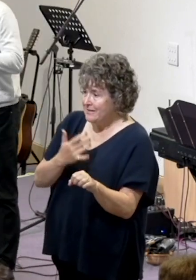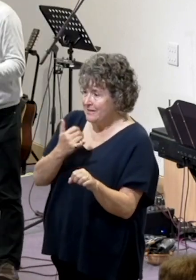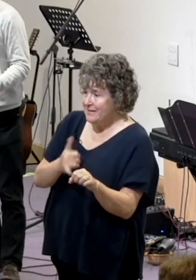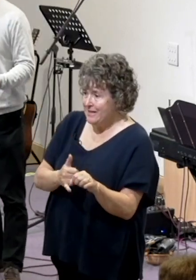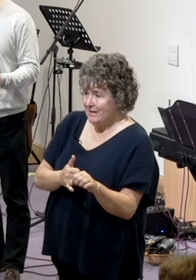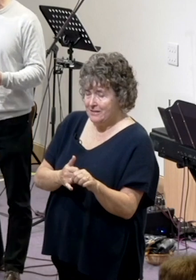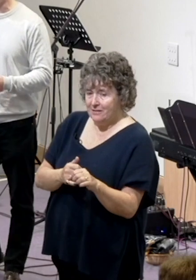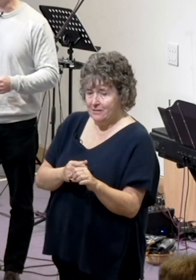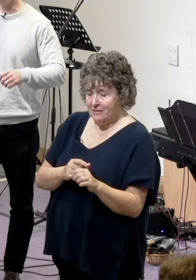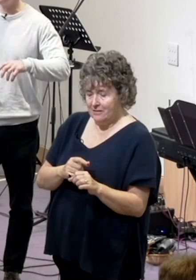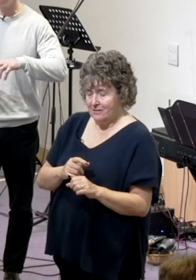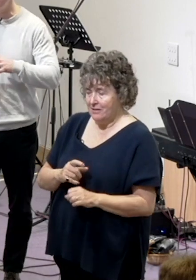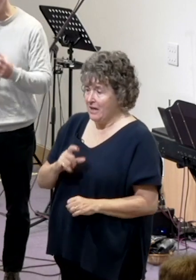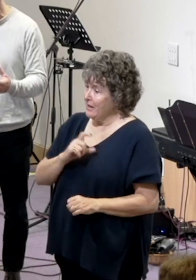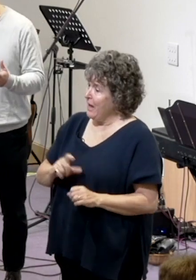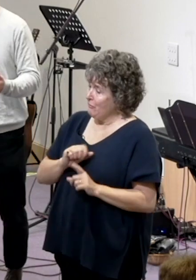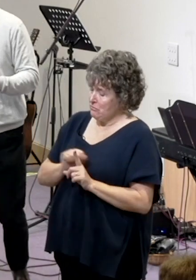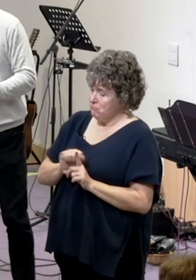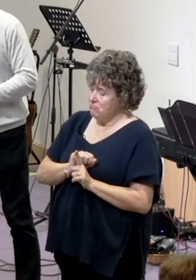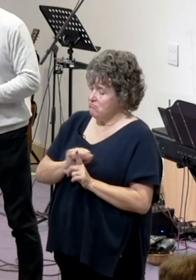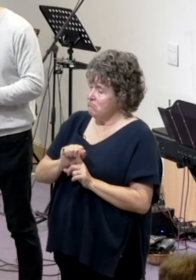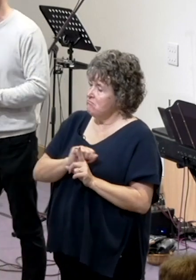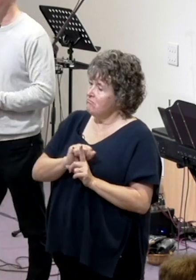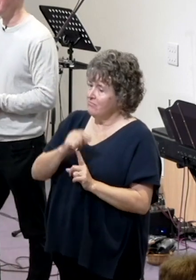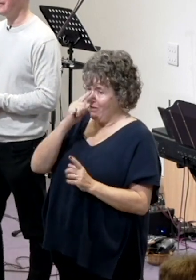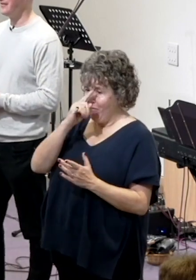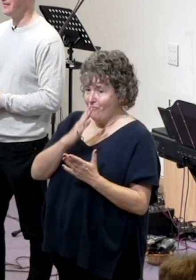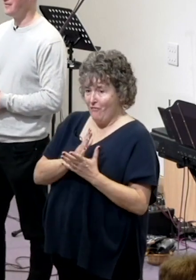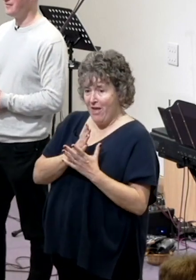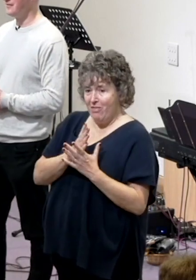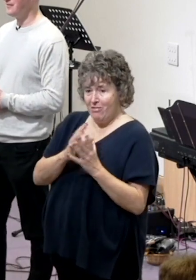have refined his character and would have grown his faith.